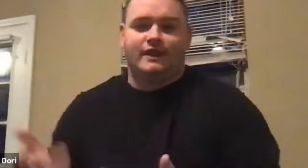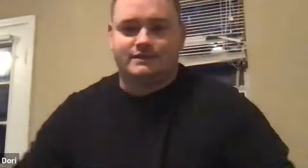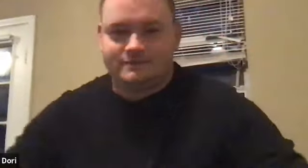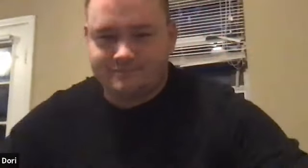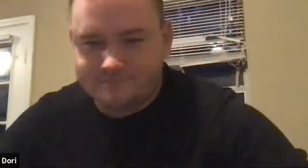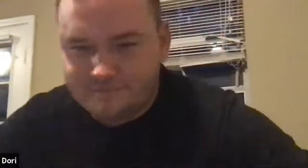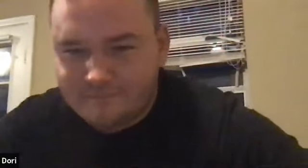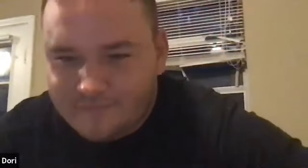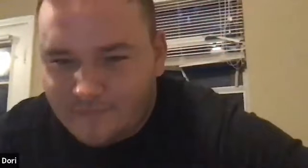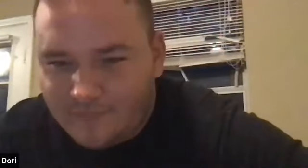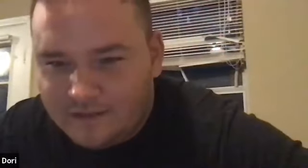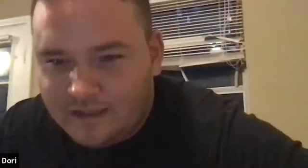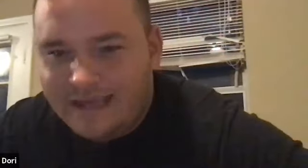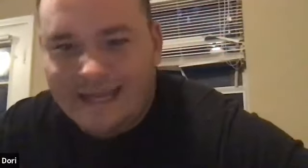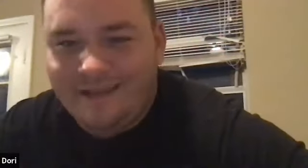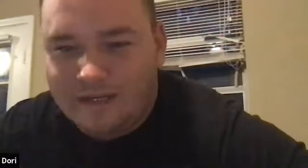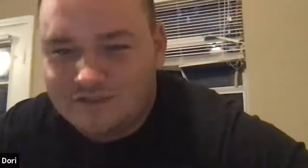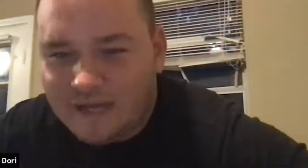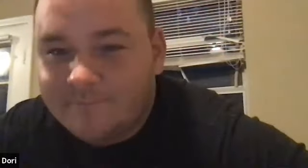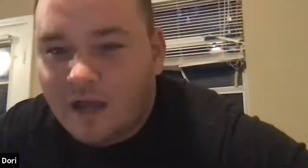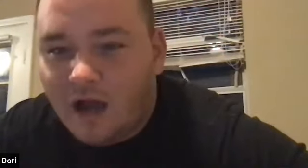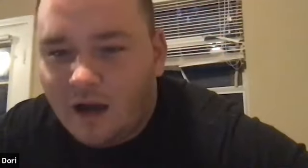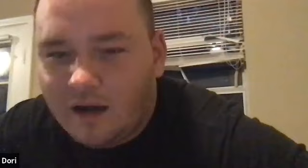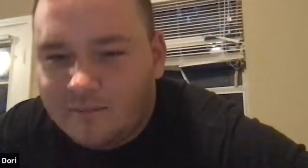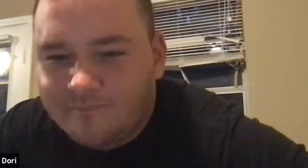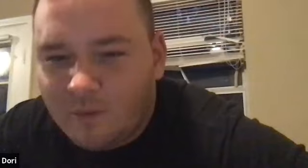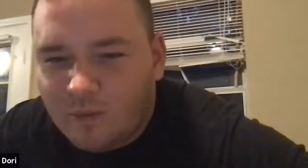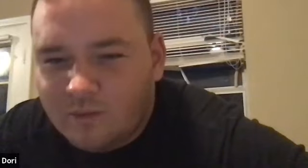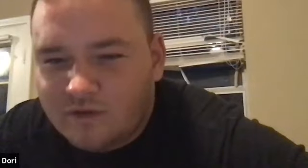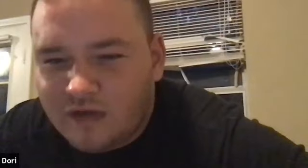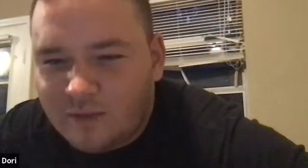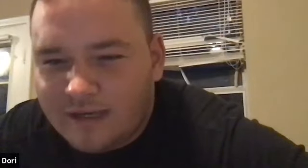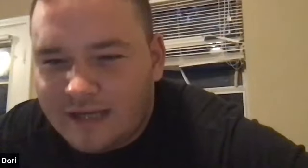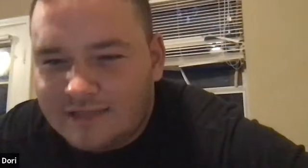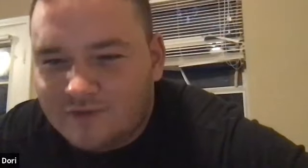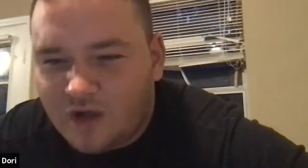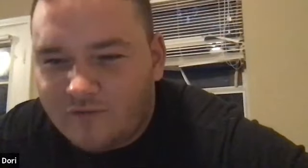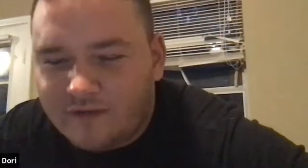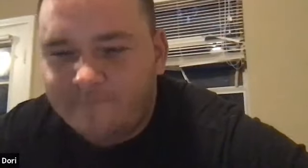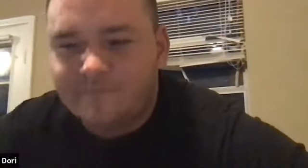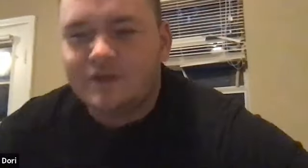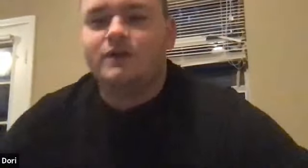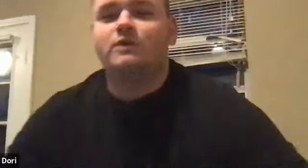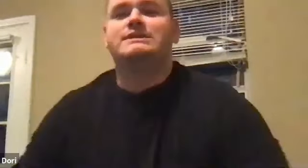wrist. Either way, he's like, but what would the right way to ask for coffee? You would